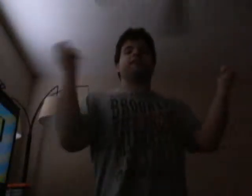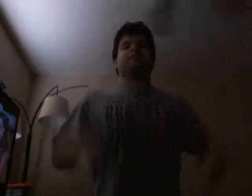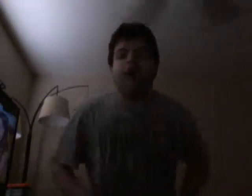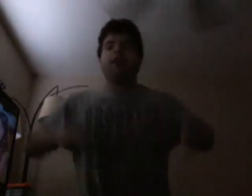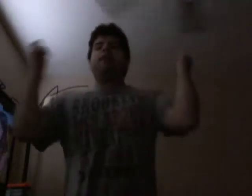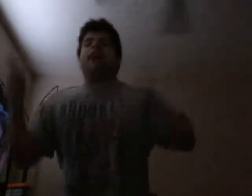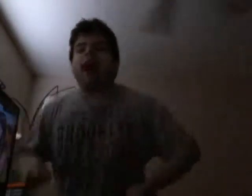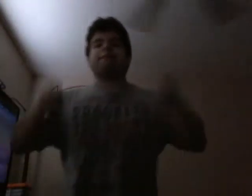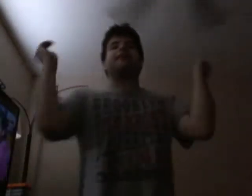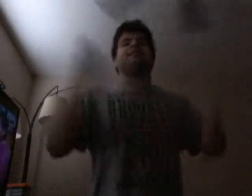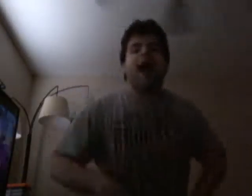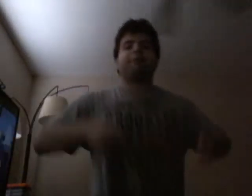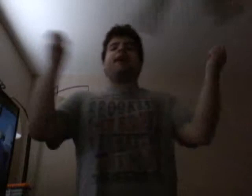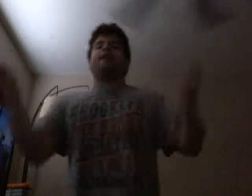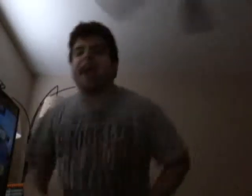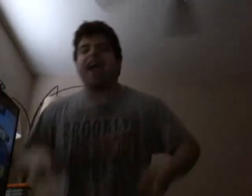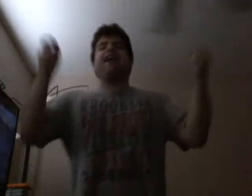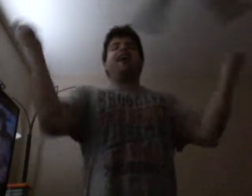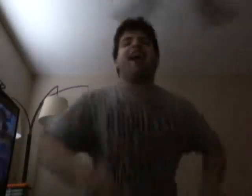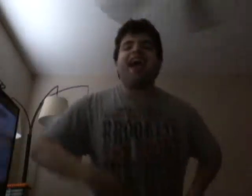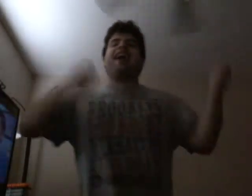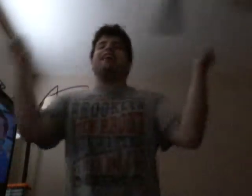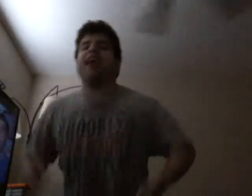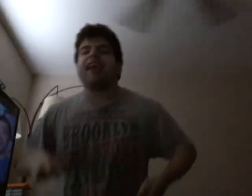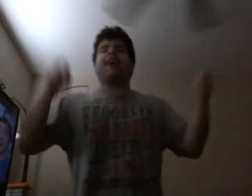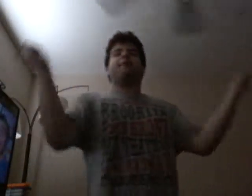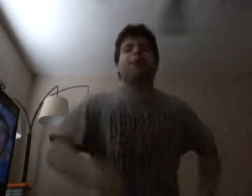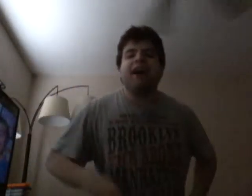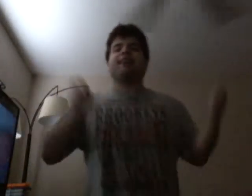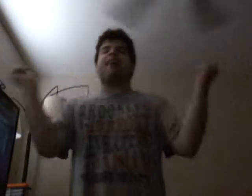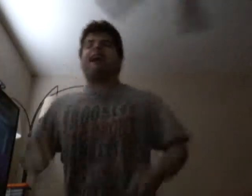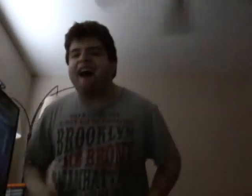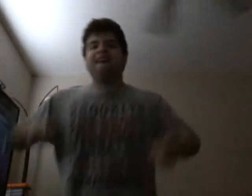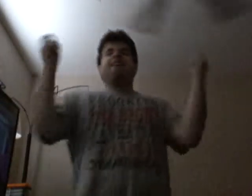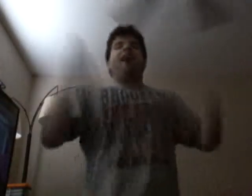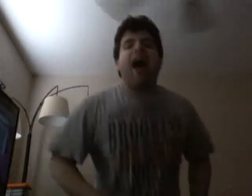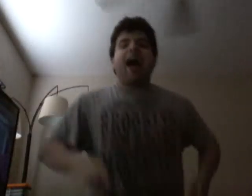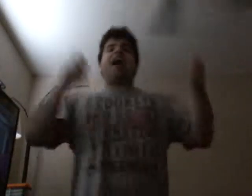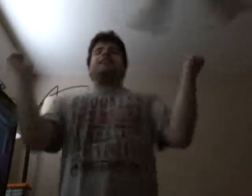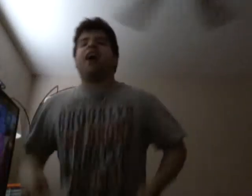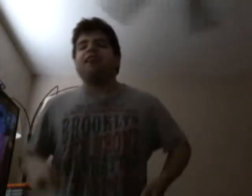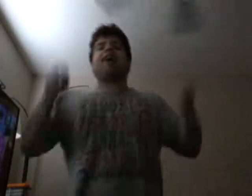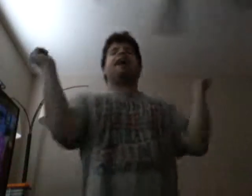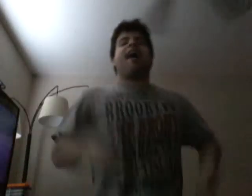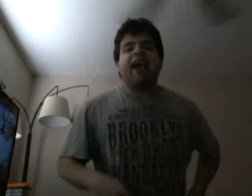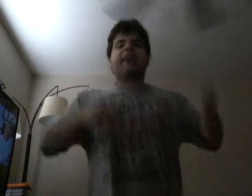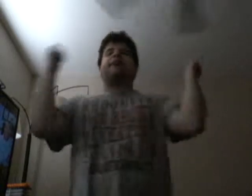So I'm just chilling. Hey, naked baller. I know that I can't